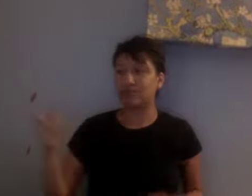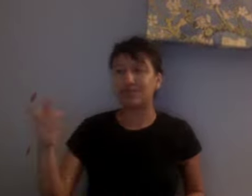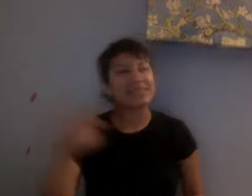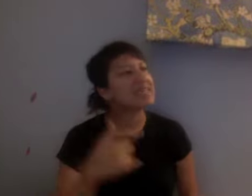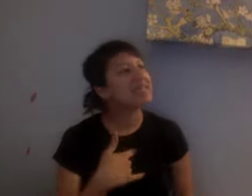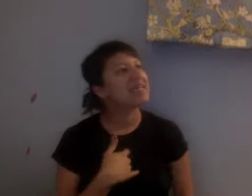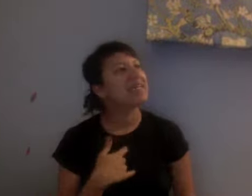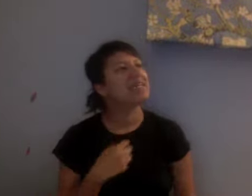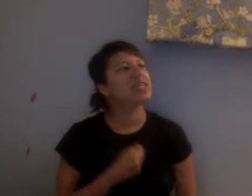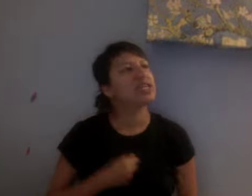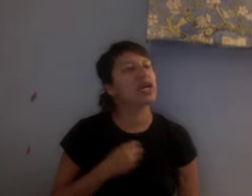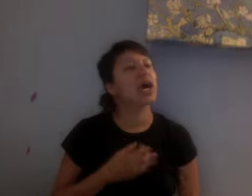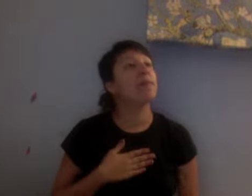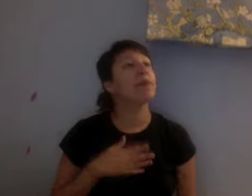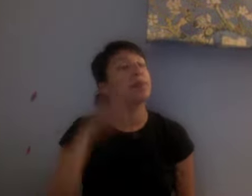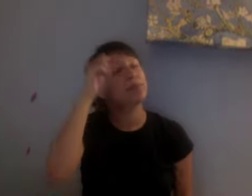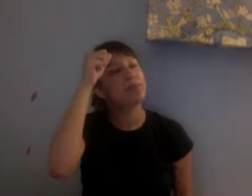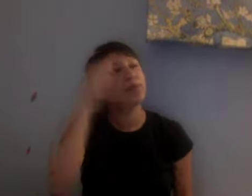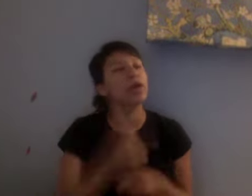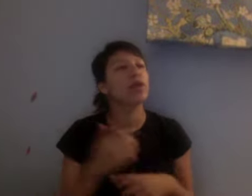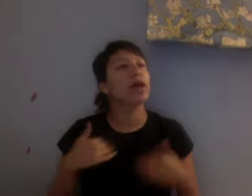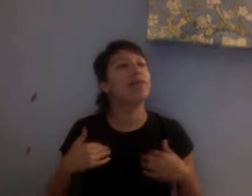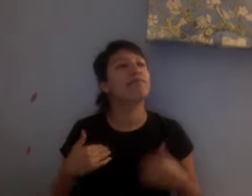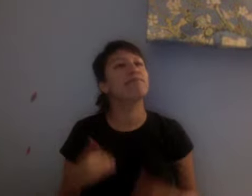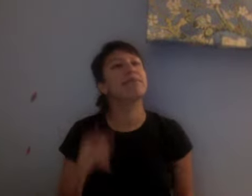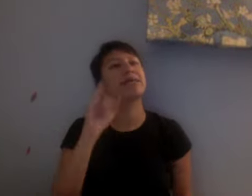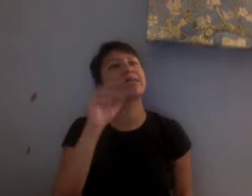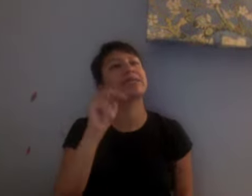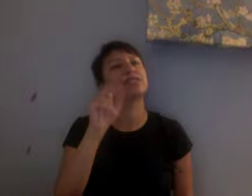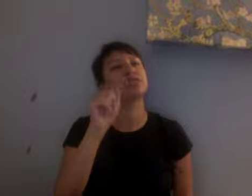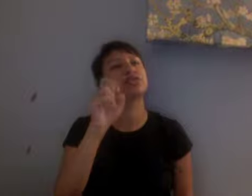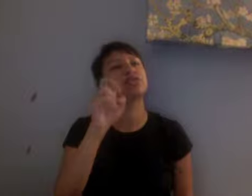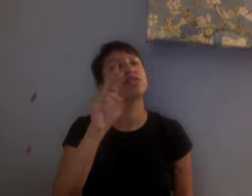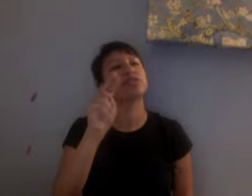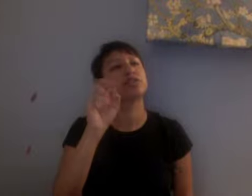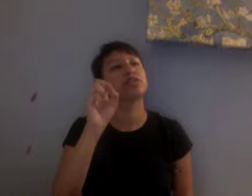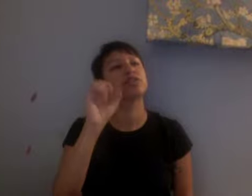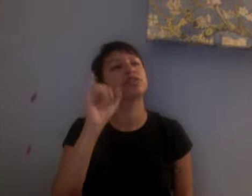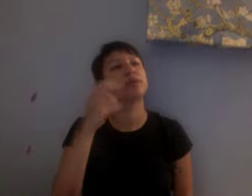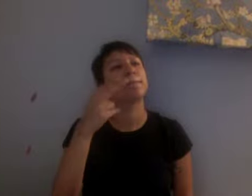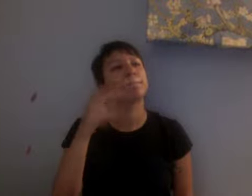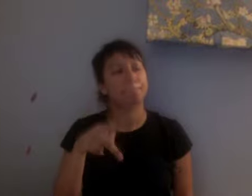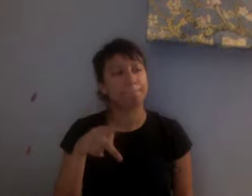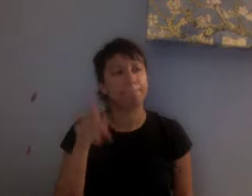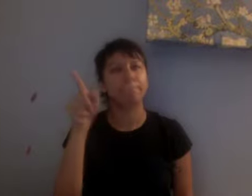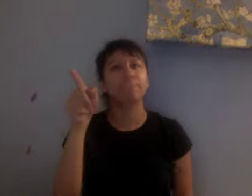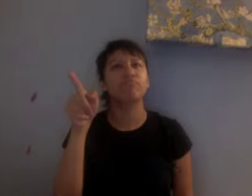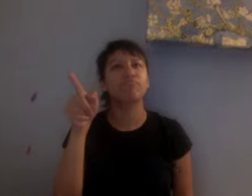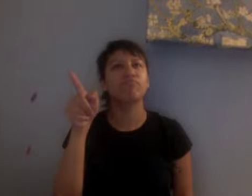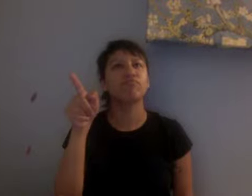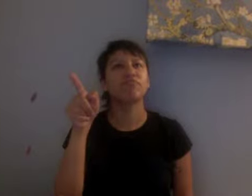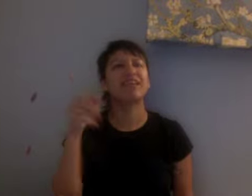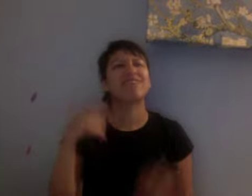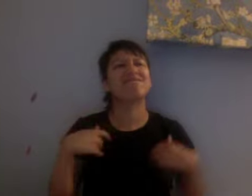our nutrition and there's a spider called emergency. Yes. Have